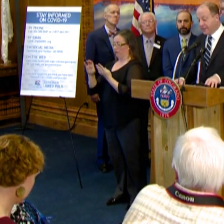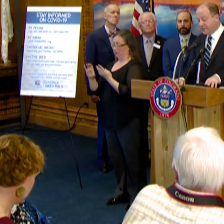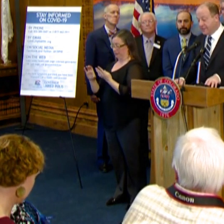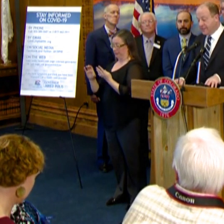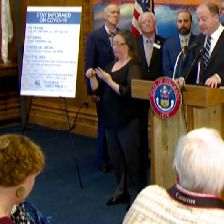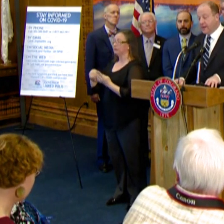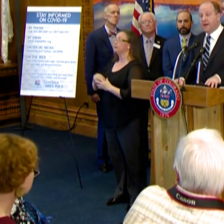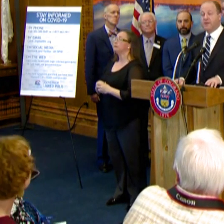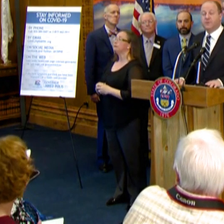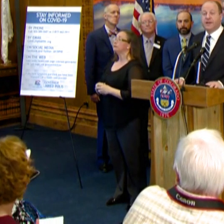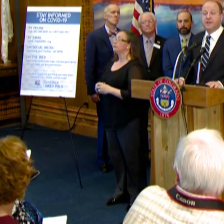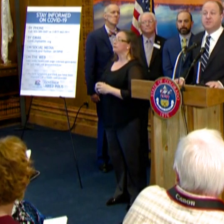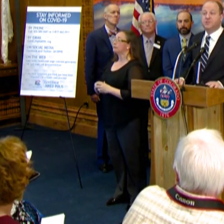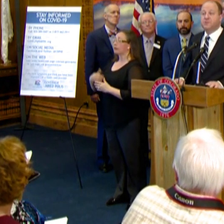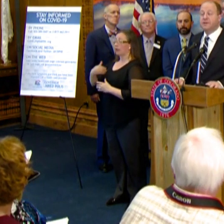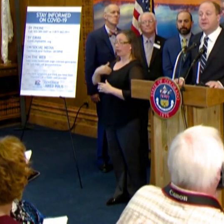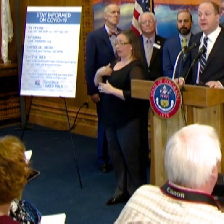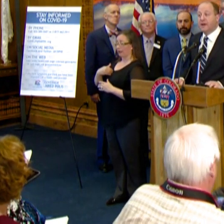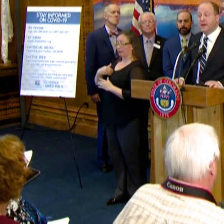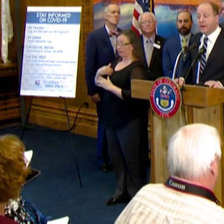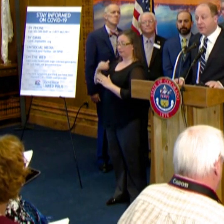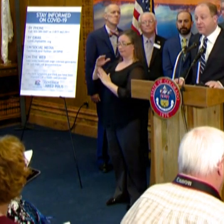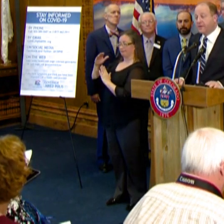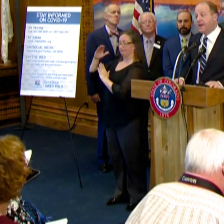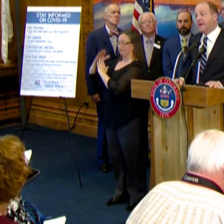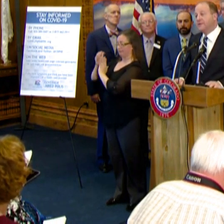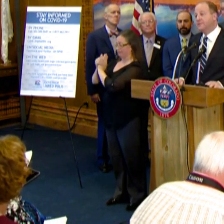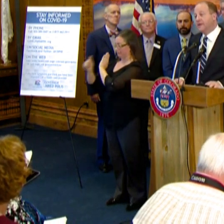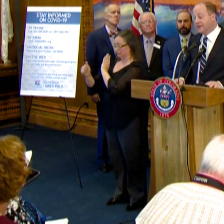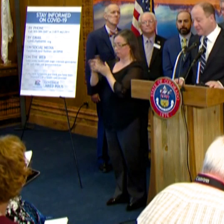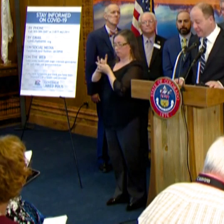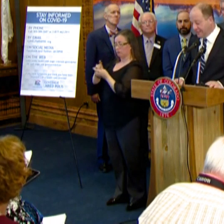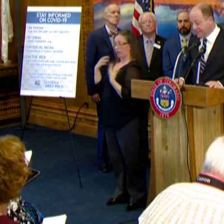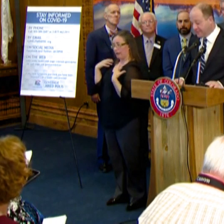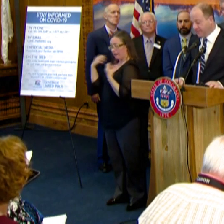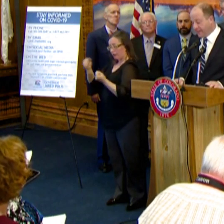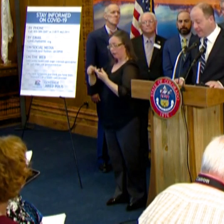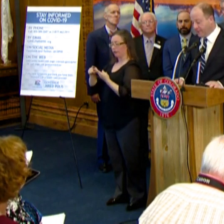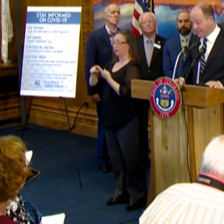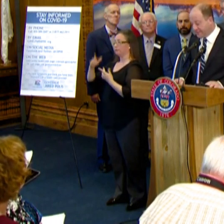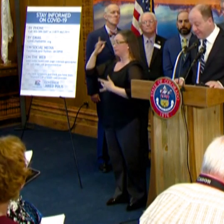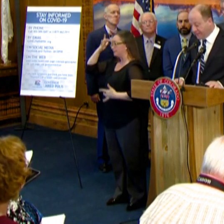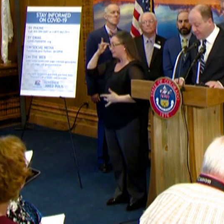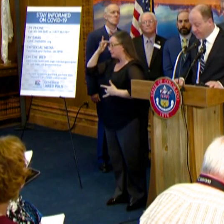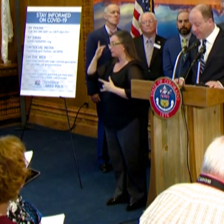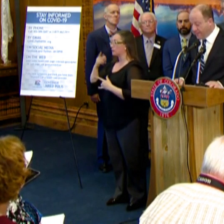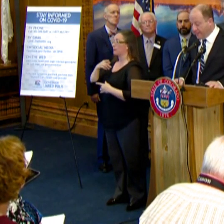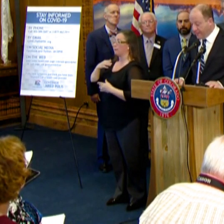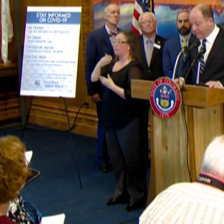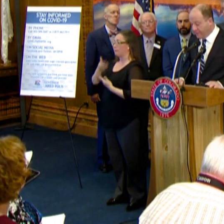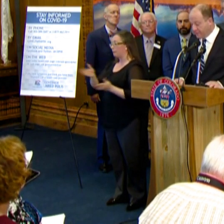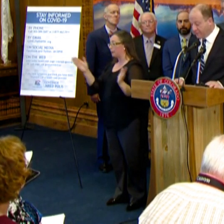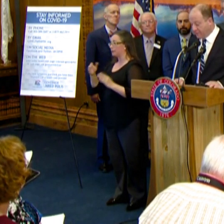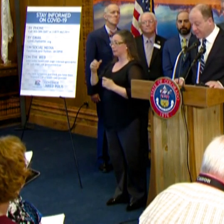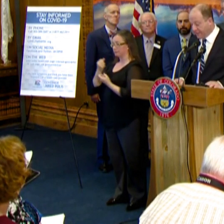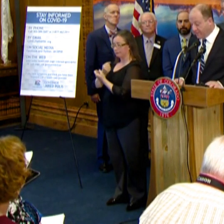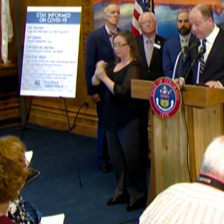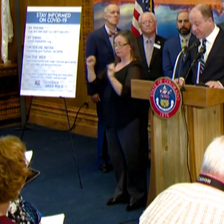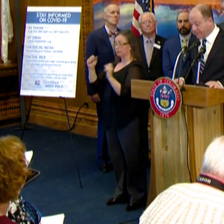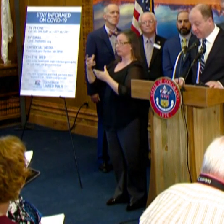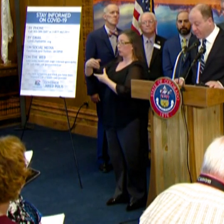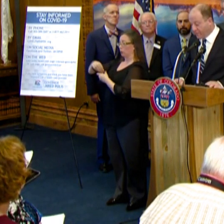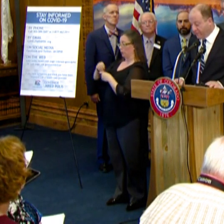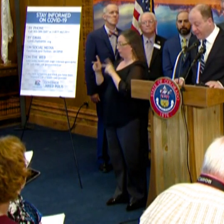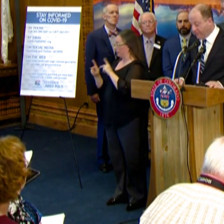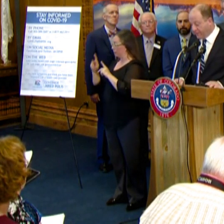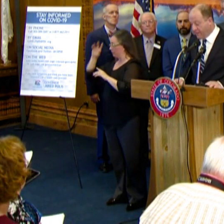in areas relating to health and disease and public safety. It includes folks like the